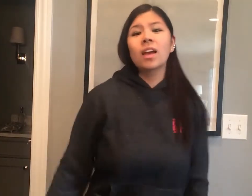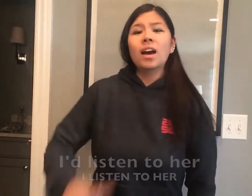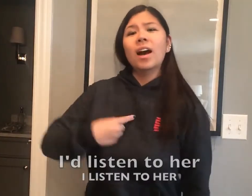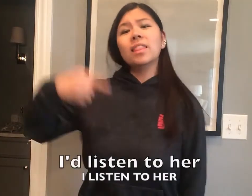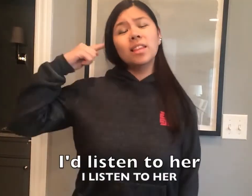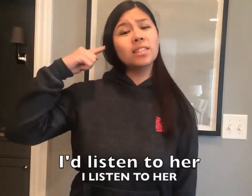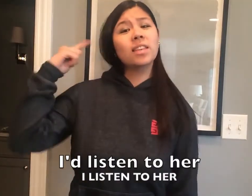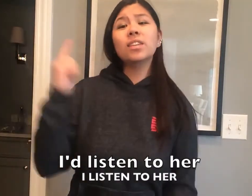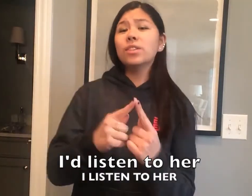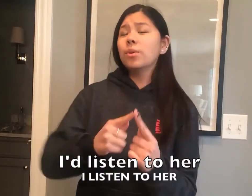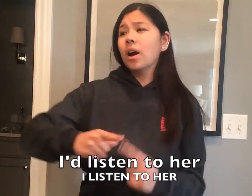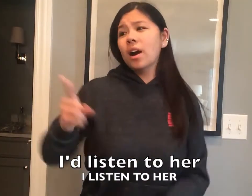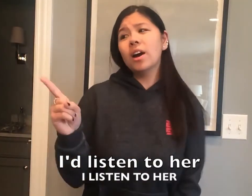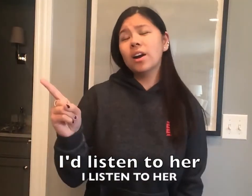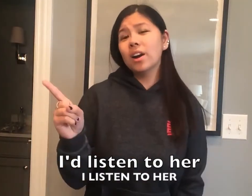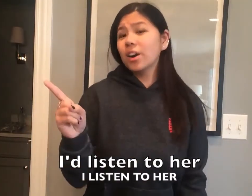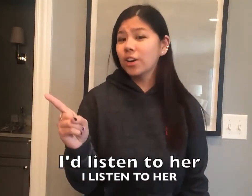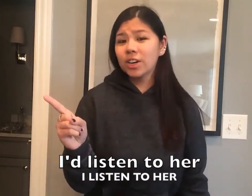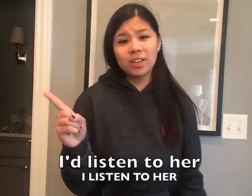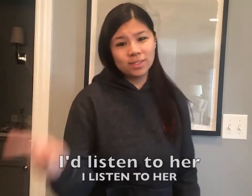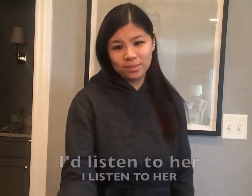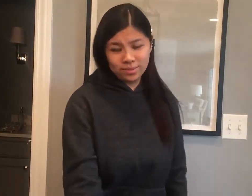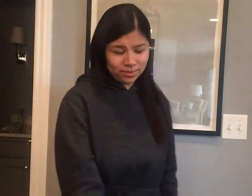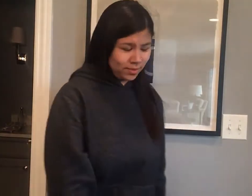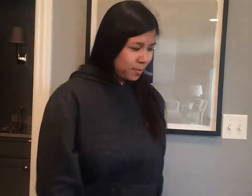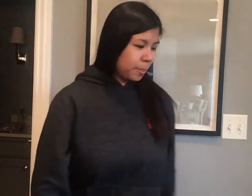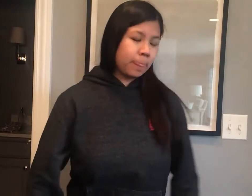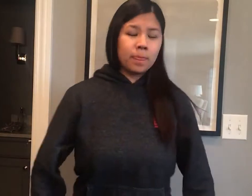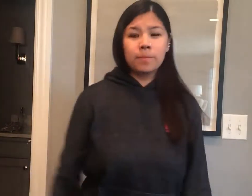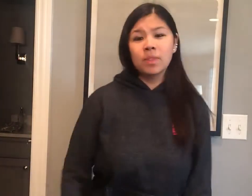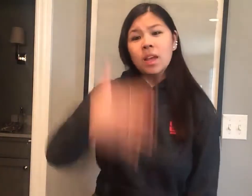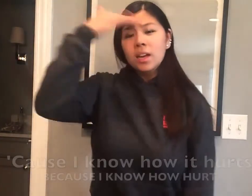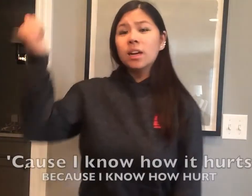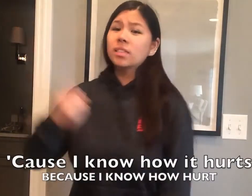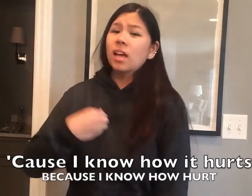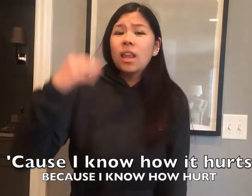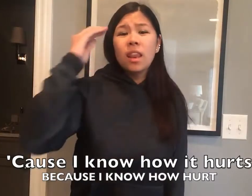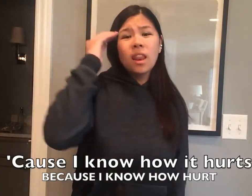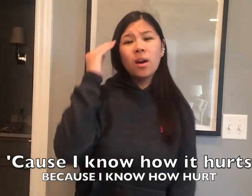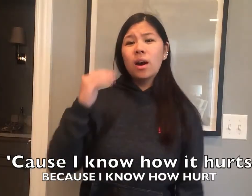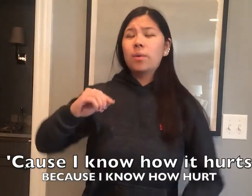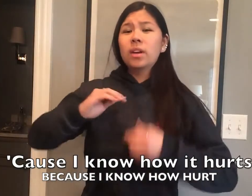I'd listen to her, cause I know how it